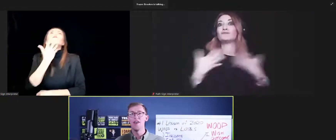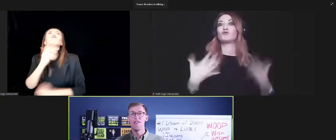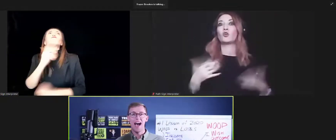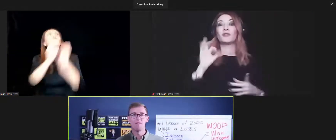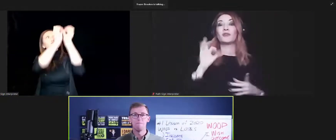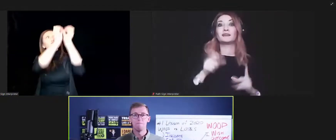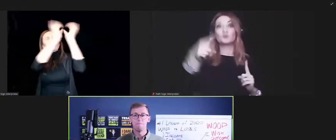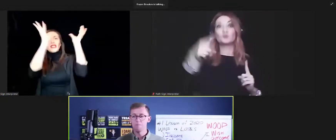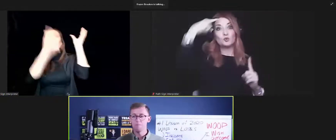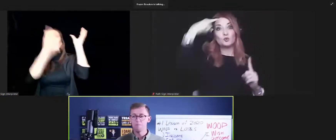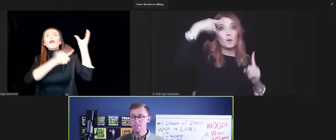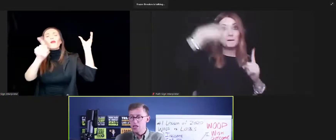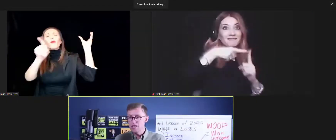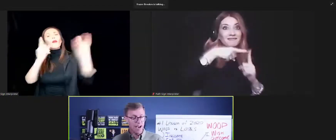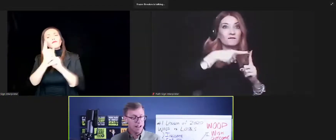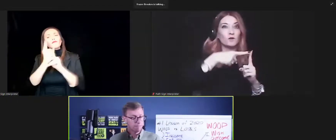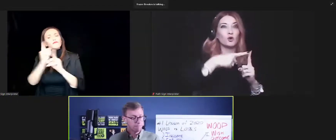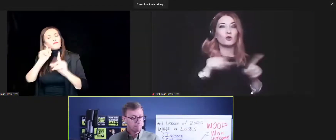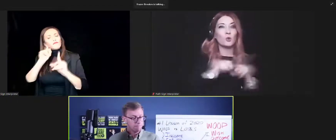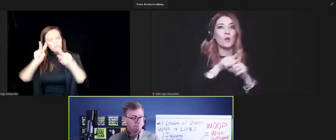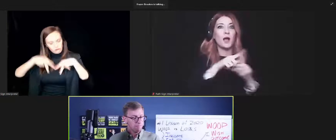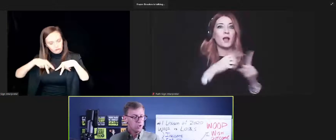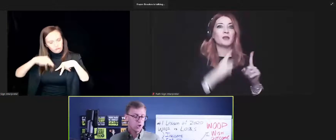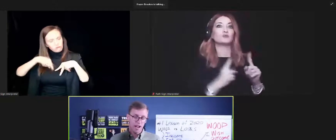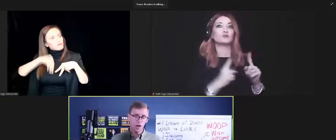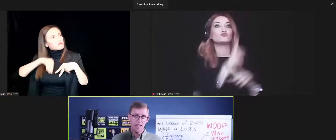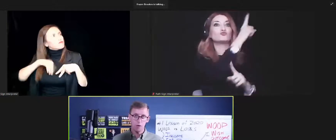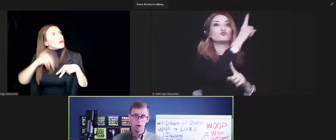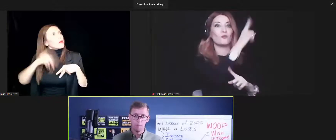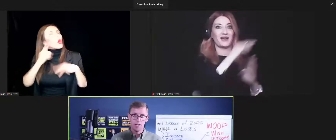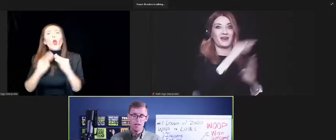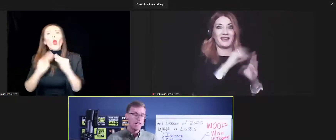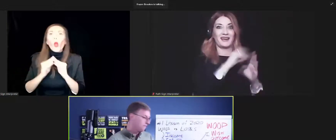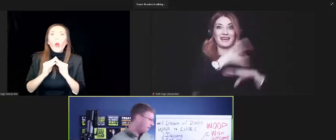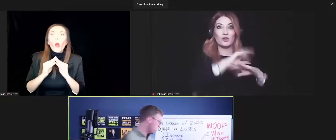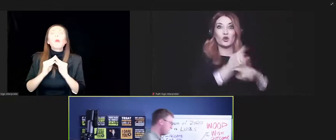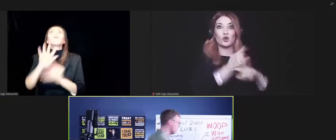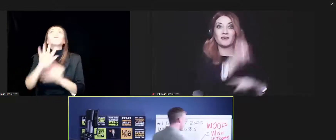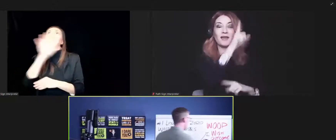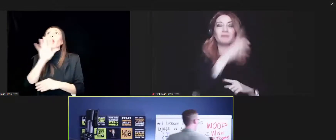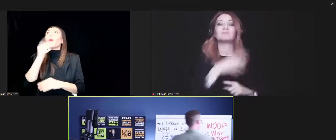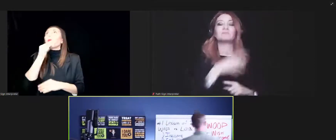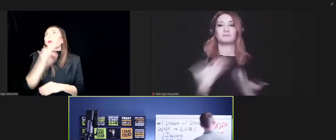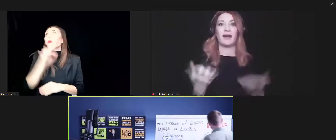they're having. They're solidifying it. So now you got the outcome. Very simple.